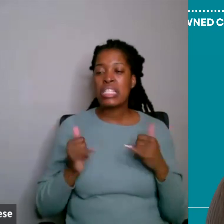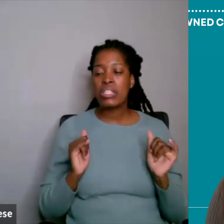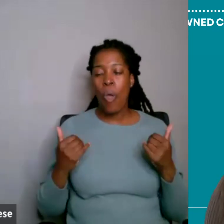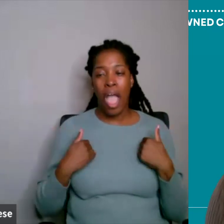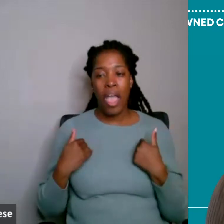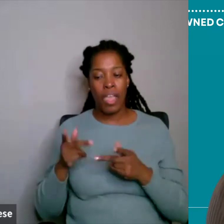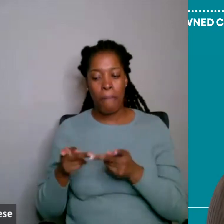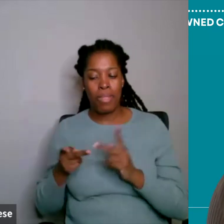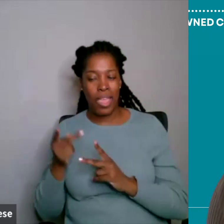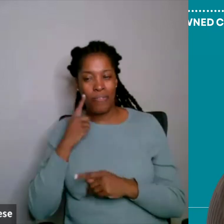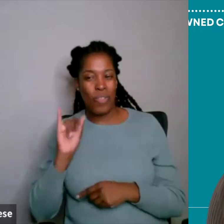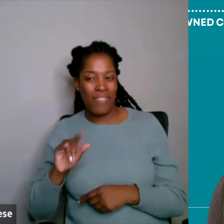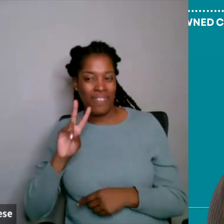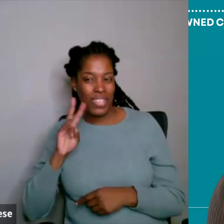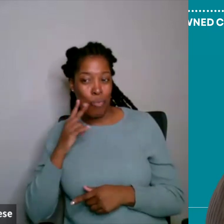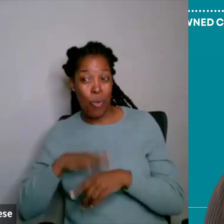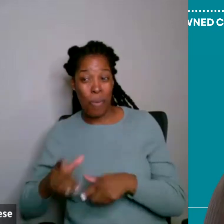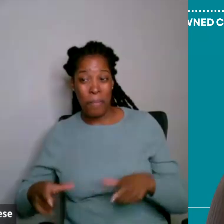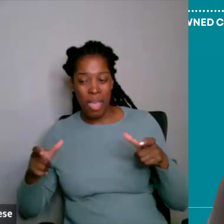grow big and strong.